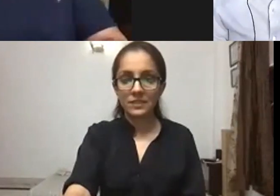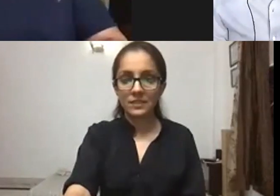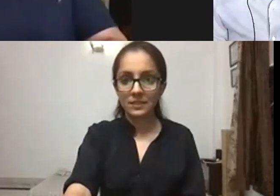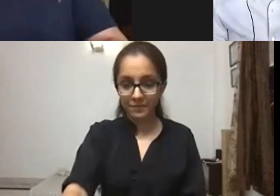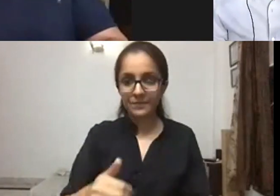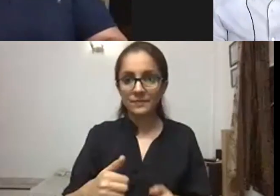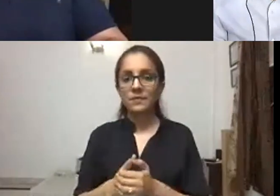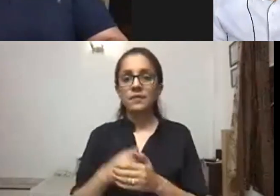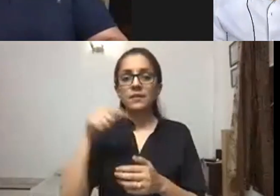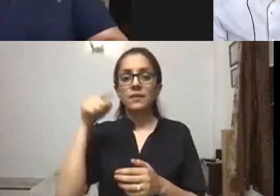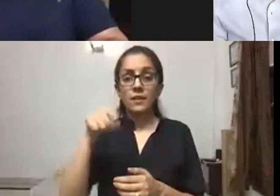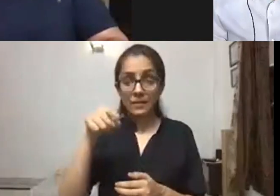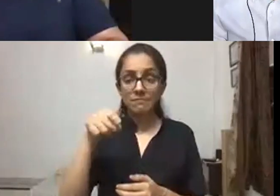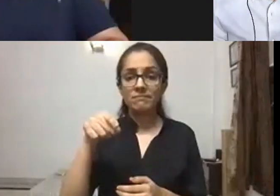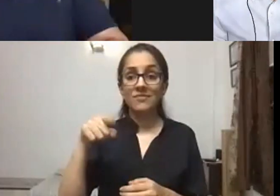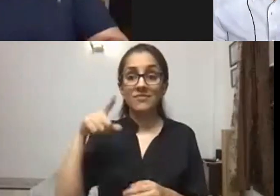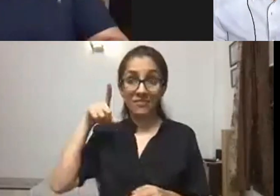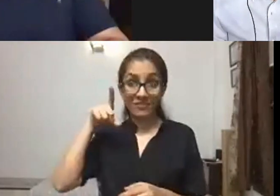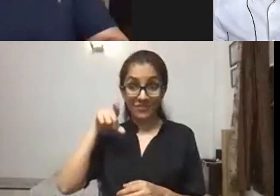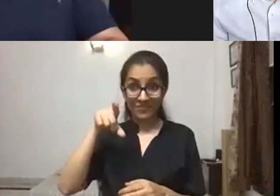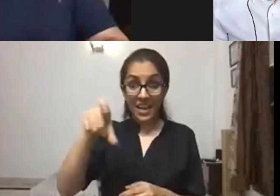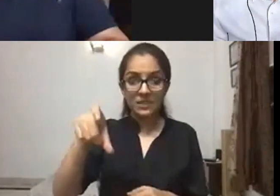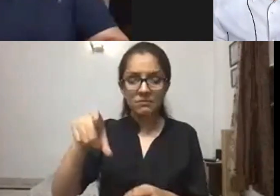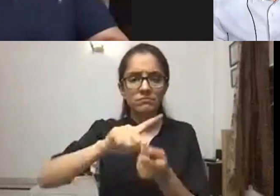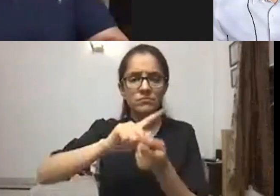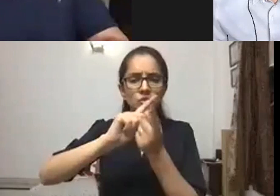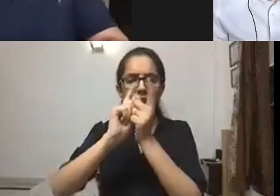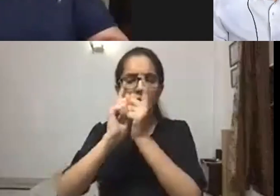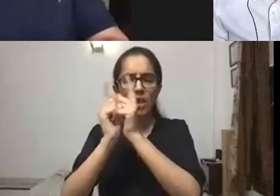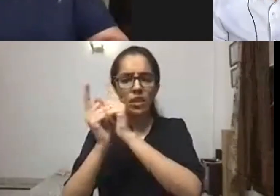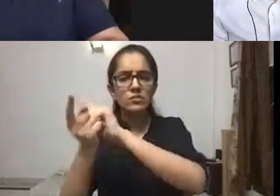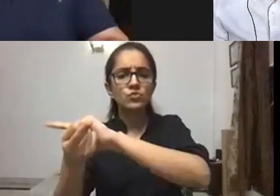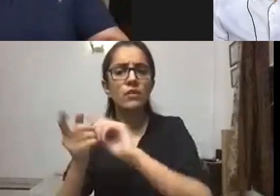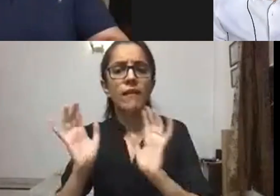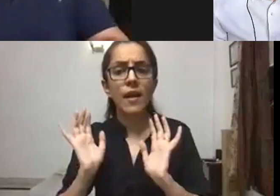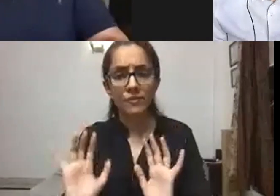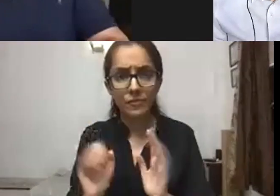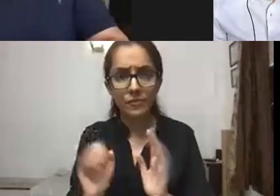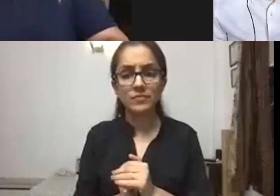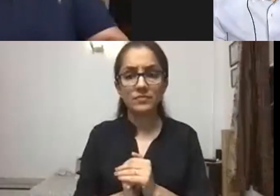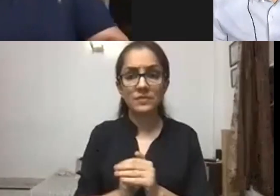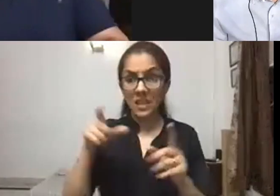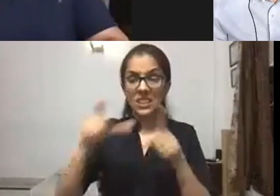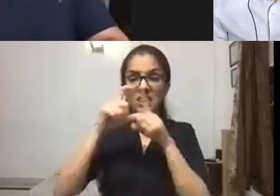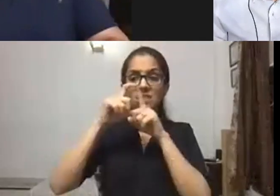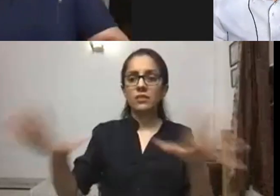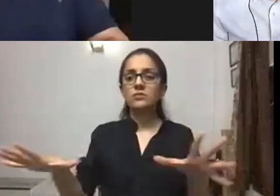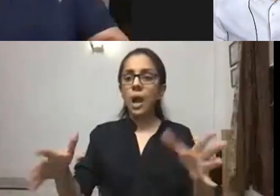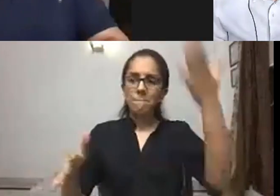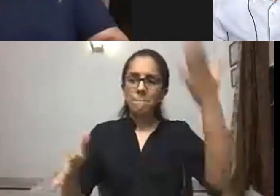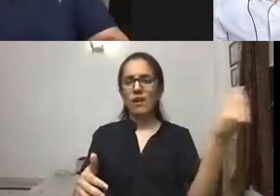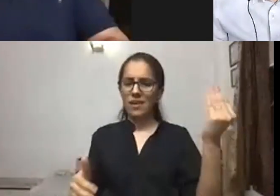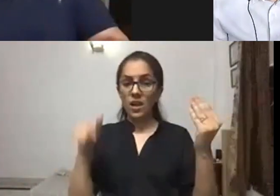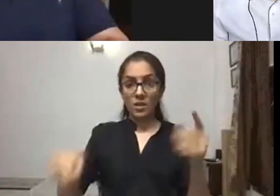And so that is why, the virus, once it changed its structure, it became even more dangerous. It became